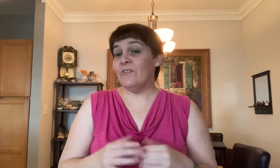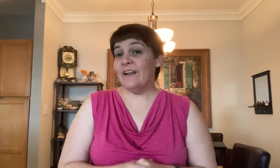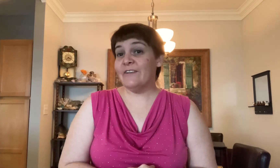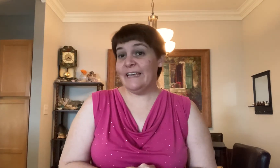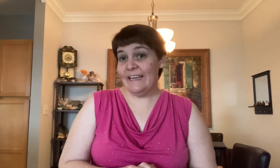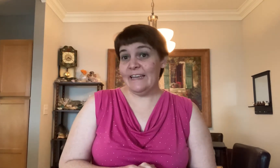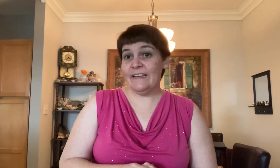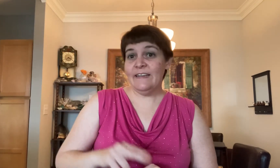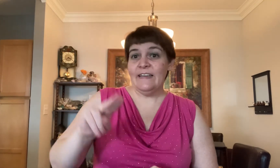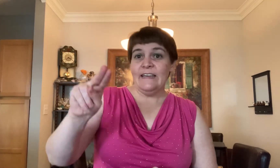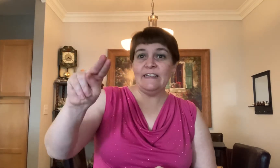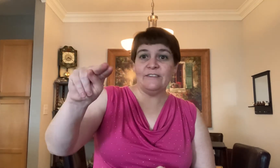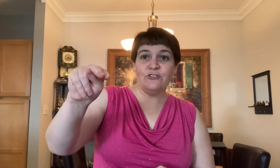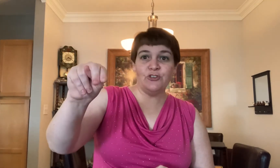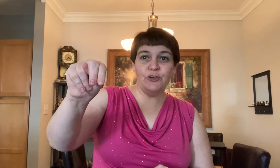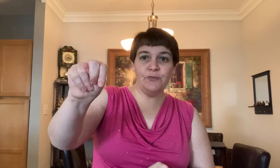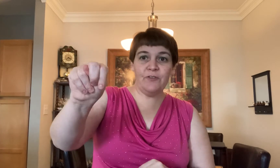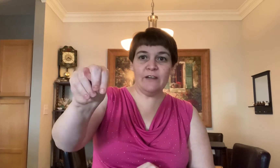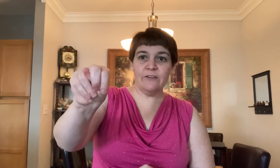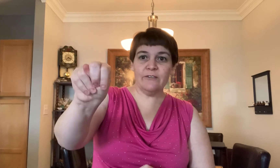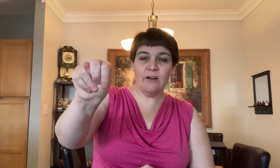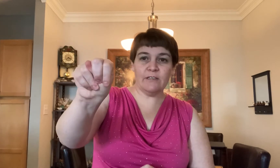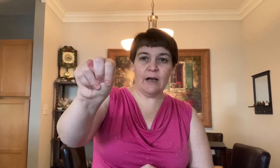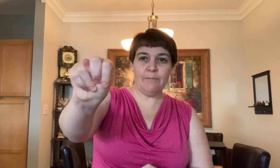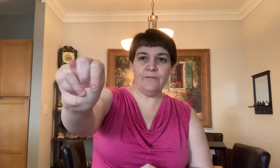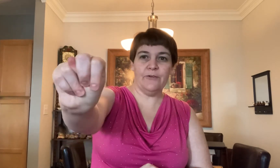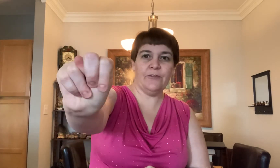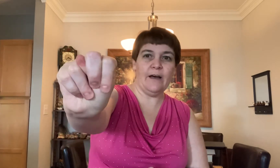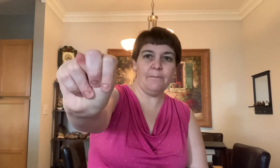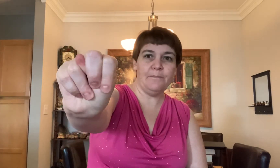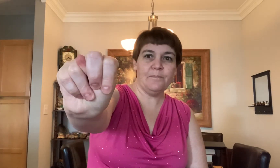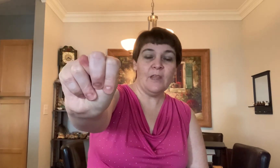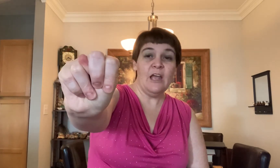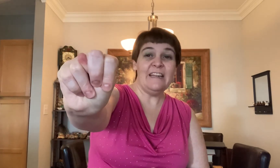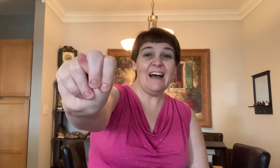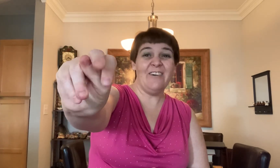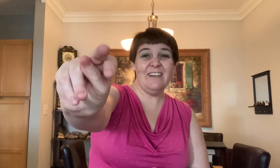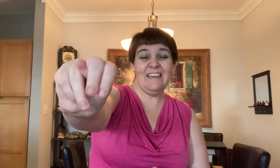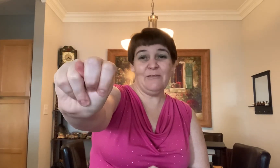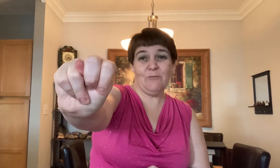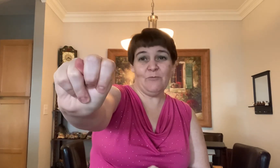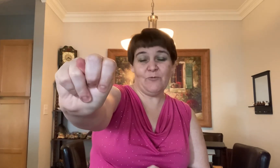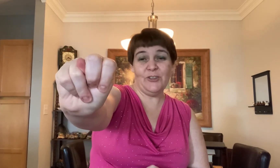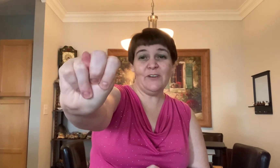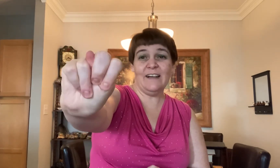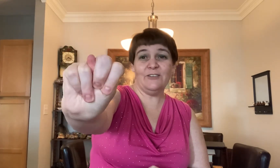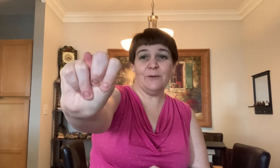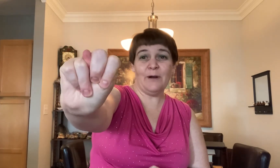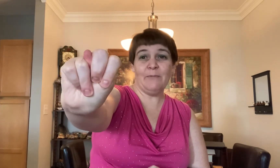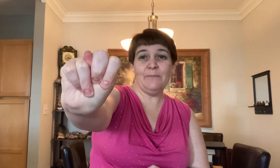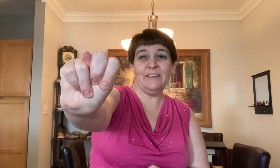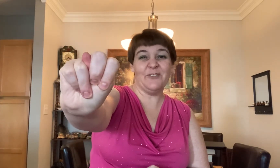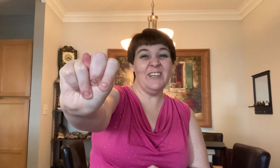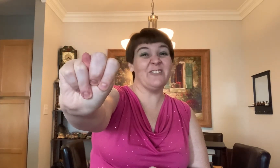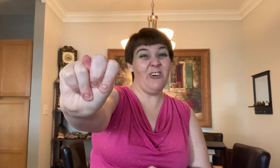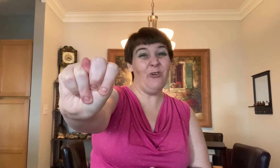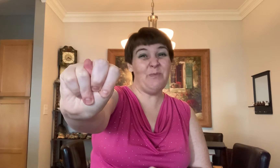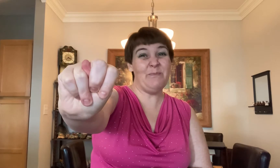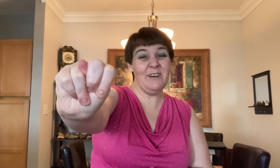letter N is 2 fingers on top of your thumb. Now, for you guys, you could probably bend your fingers. Old people have